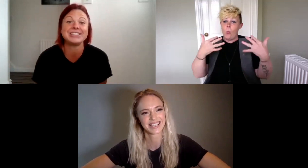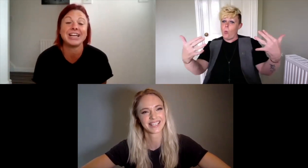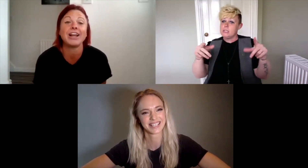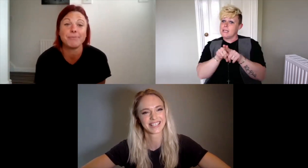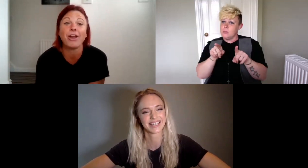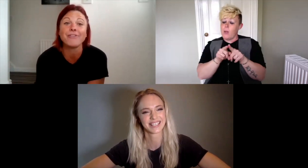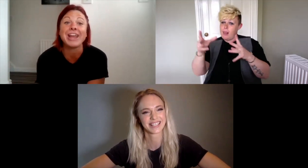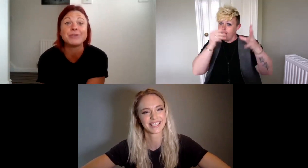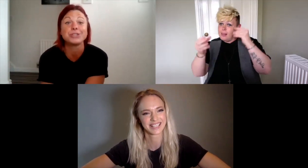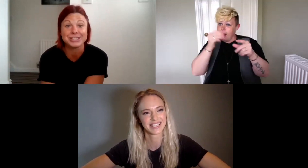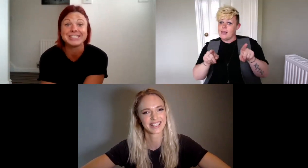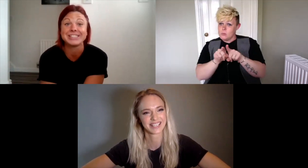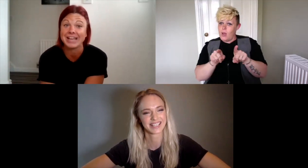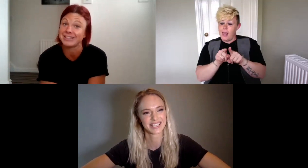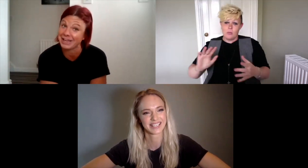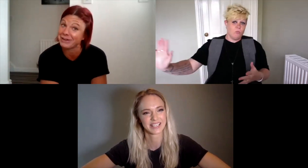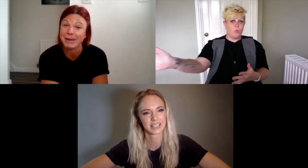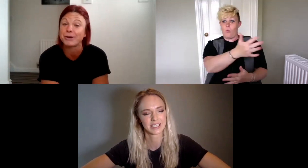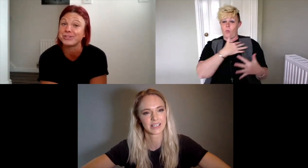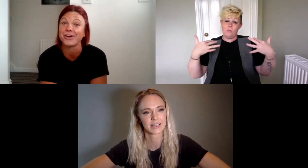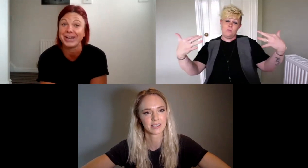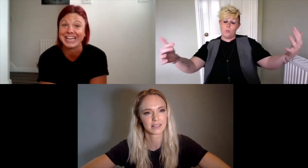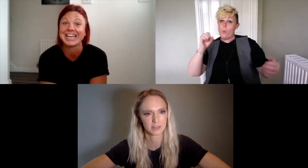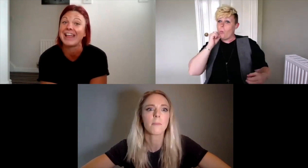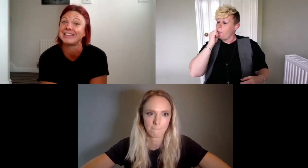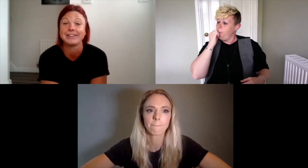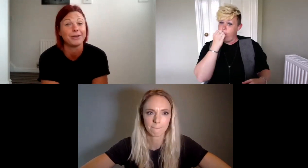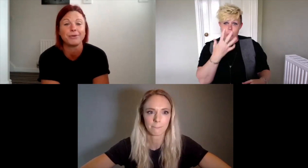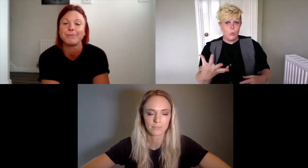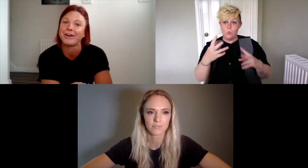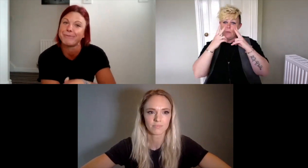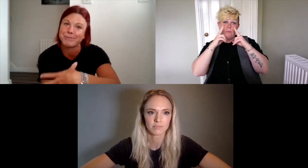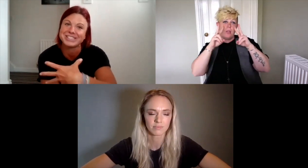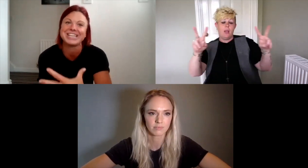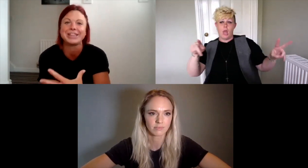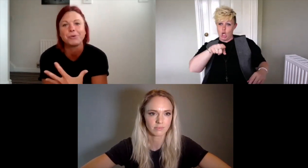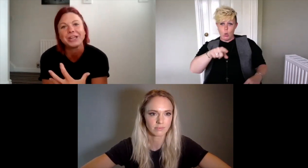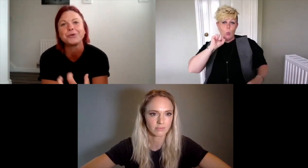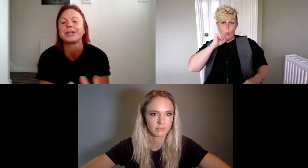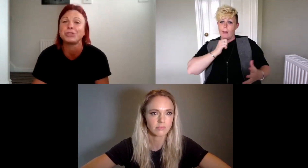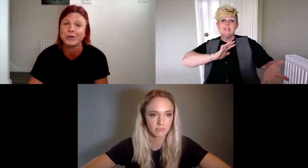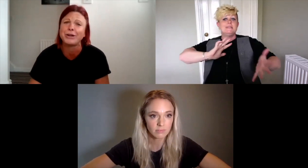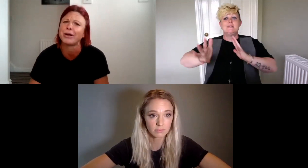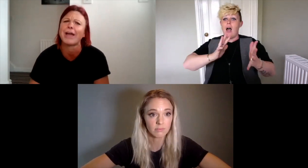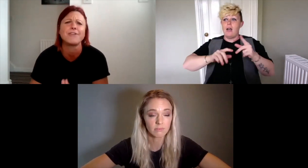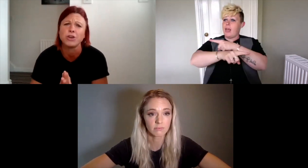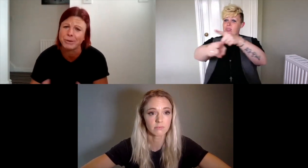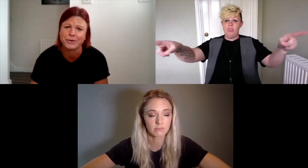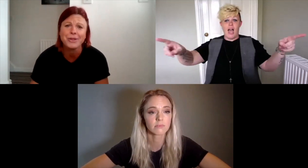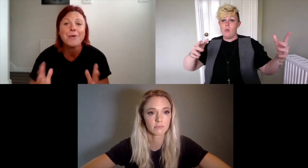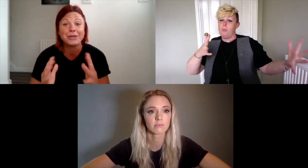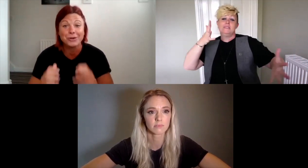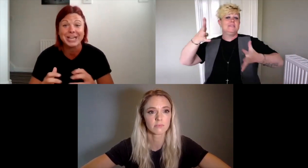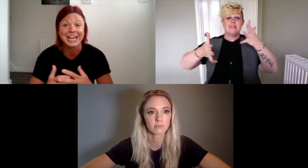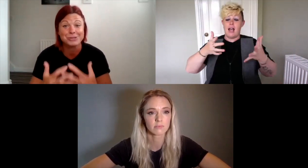Yeah, she's saying a lot of hearing audiences, yeah, they'll definitely pick up your signing, and you'll be kind of able to see them all in the audience. I'm sure it'll look